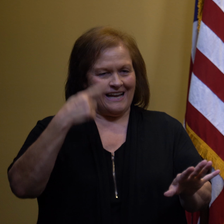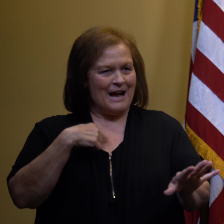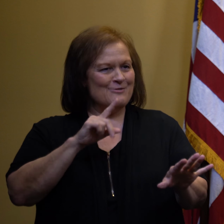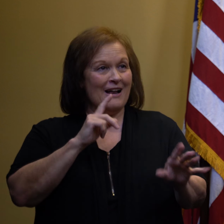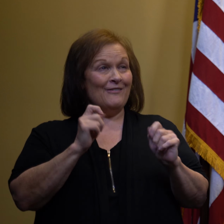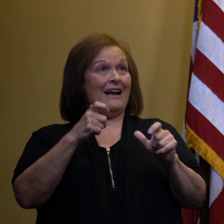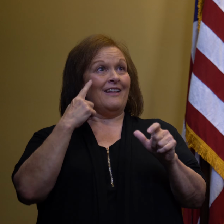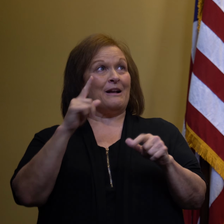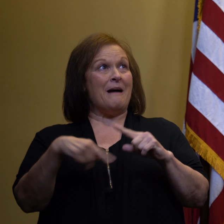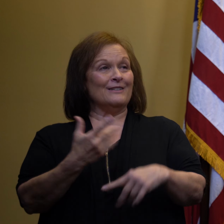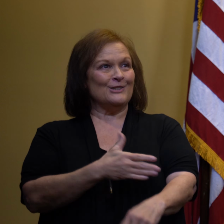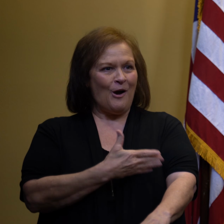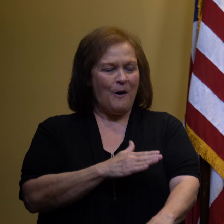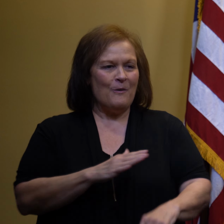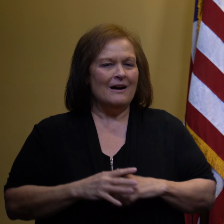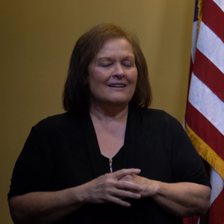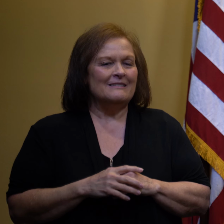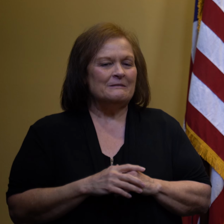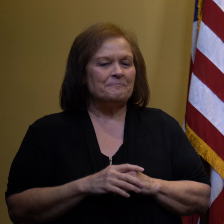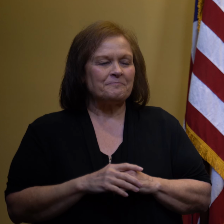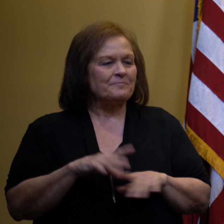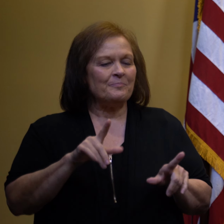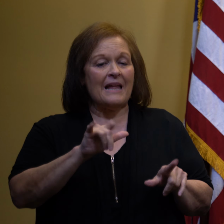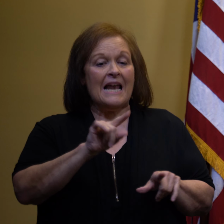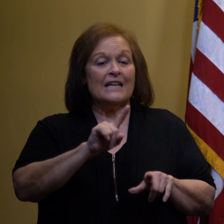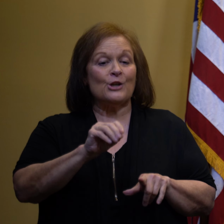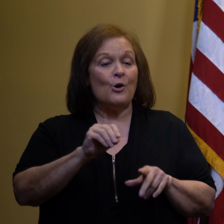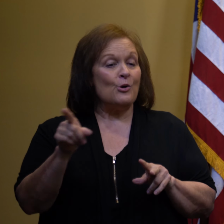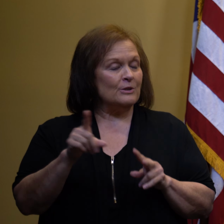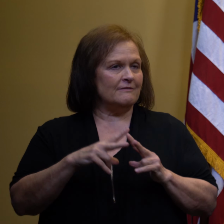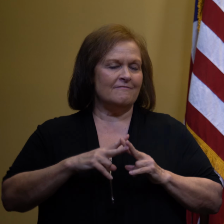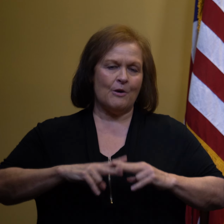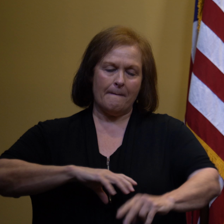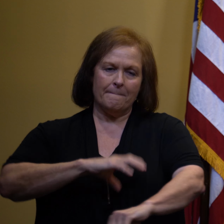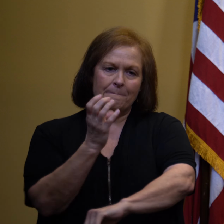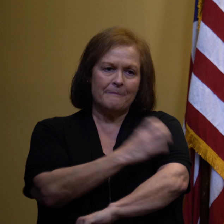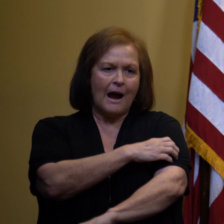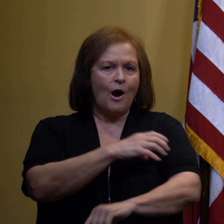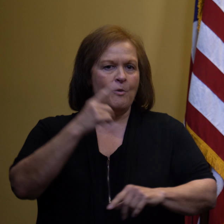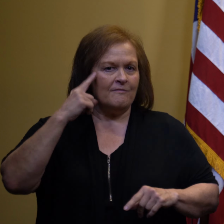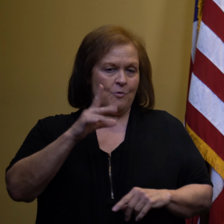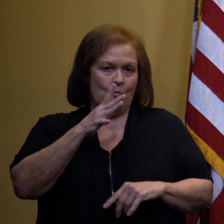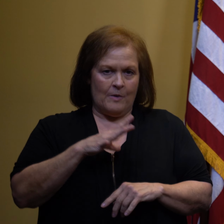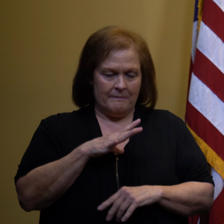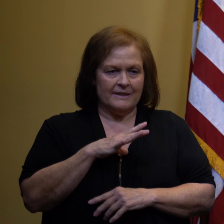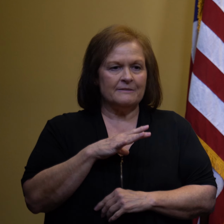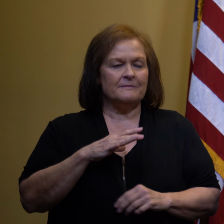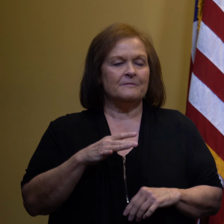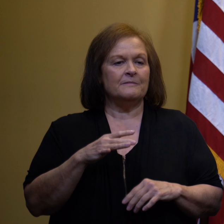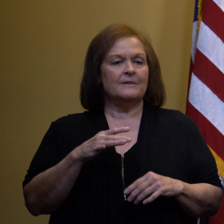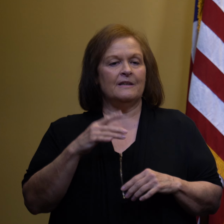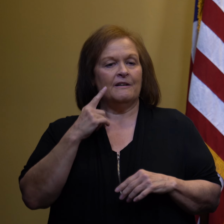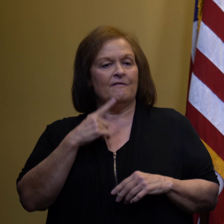so quick to think about a song, But Lizzo has been very empowering to women, and